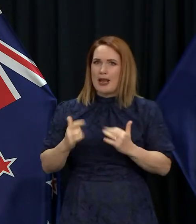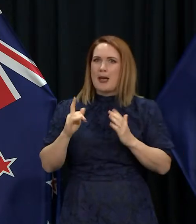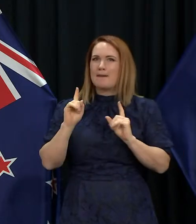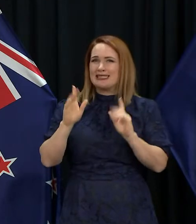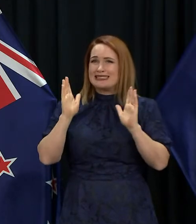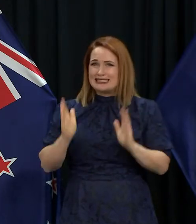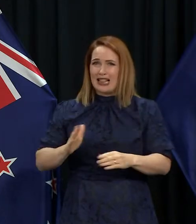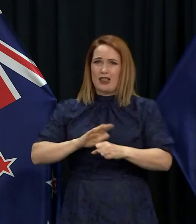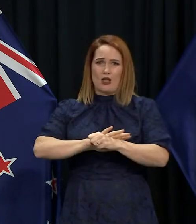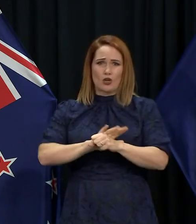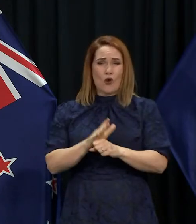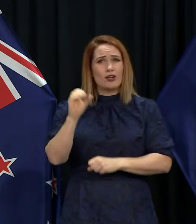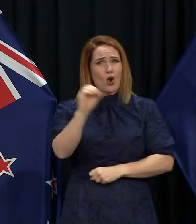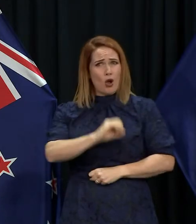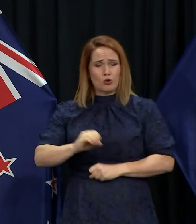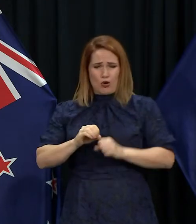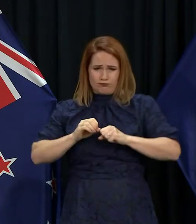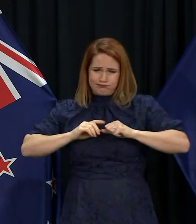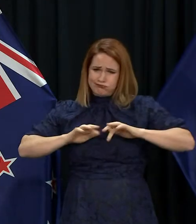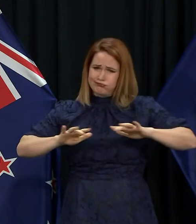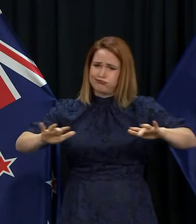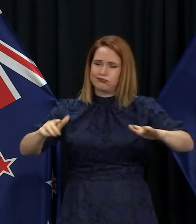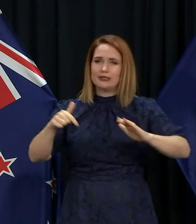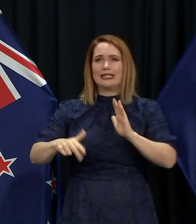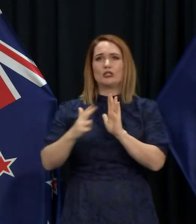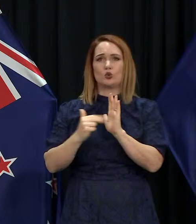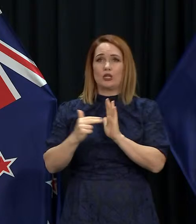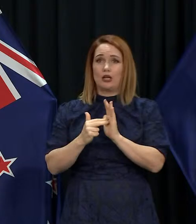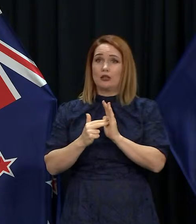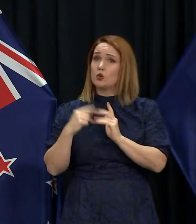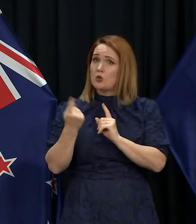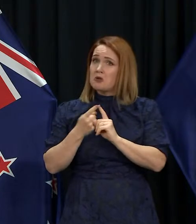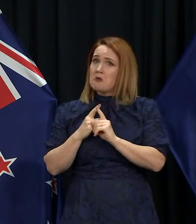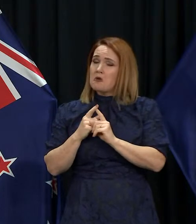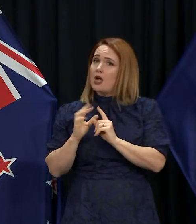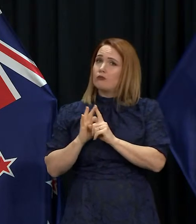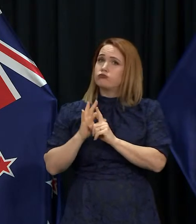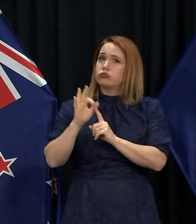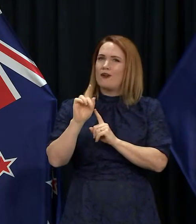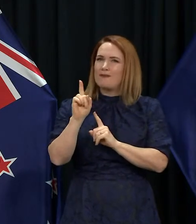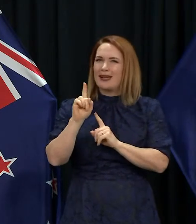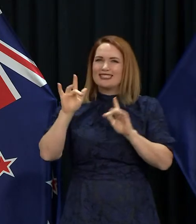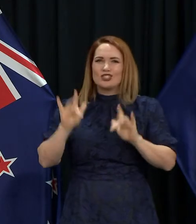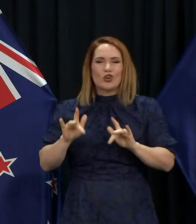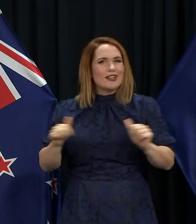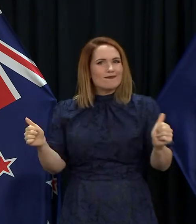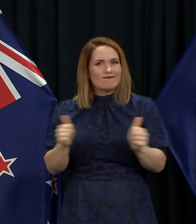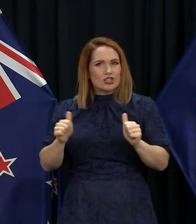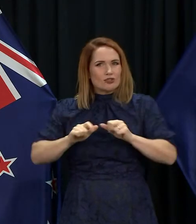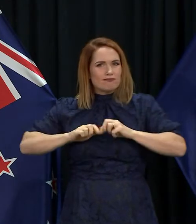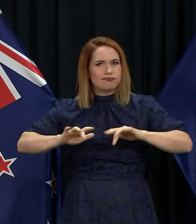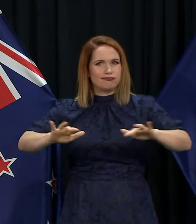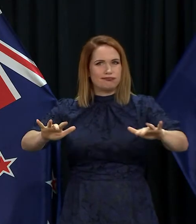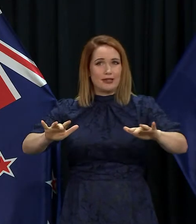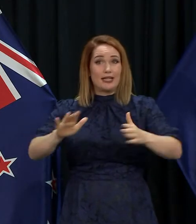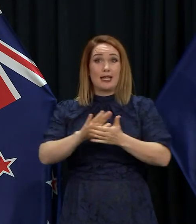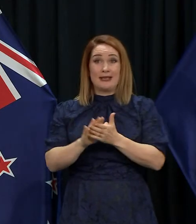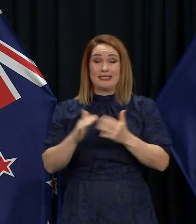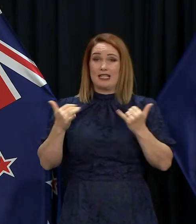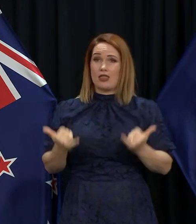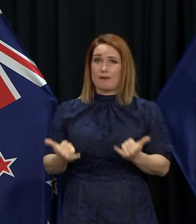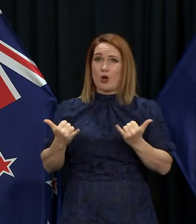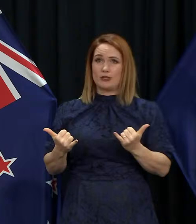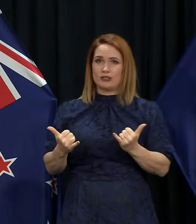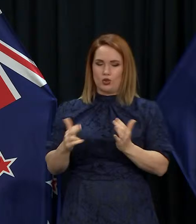Omicron outbreak in New Zealand. And while we're moving in the right direction, we're not out of the woods yet. And so for now,